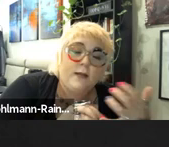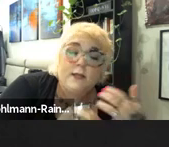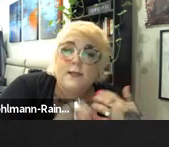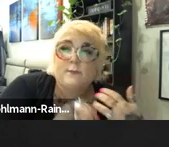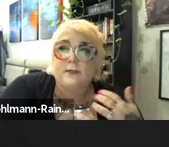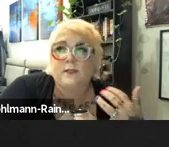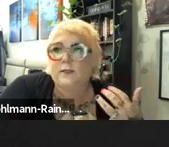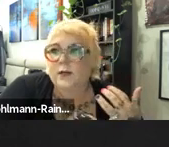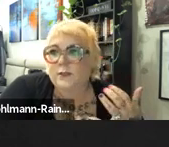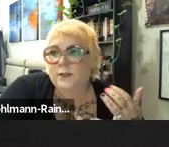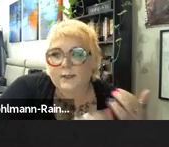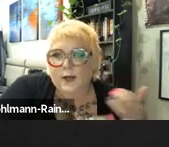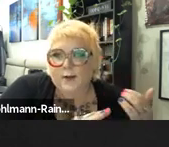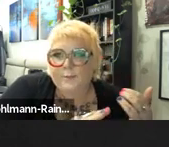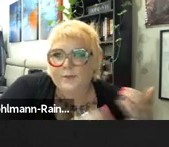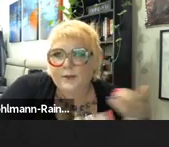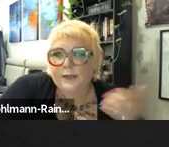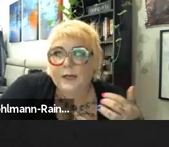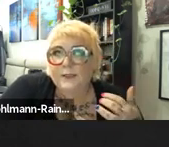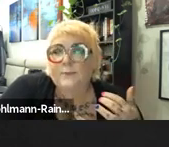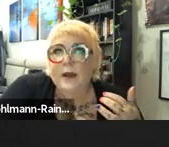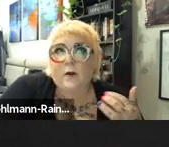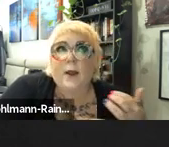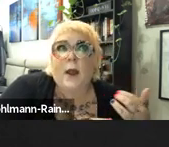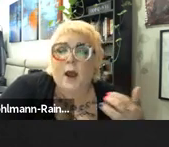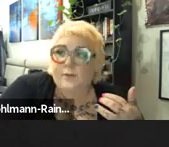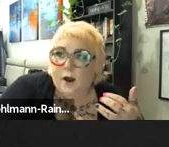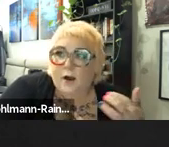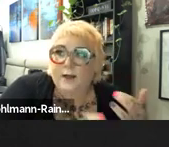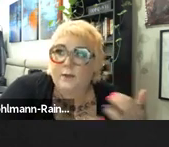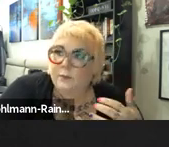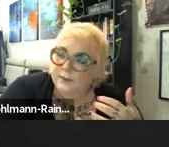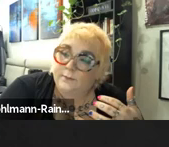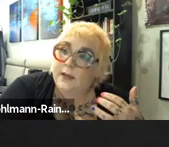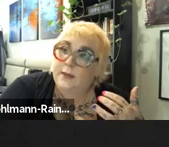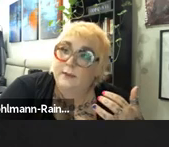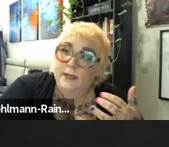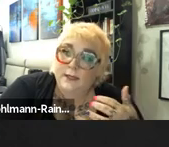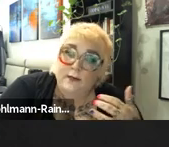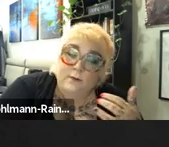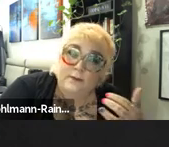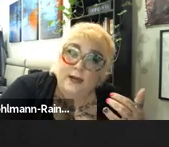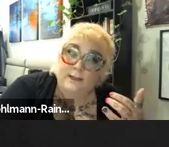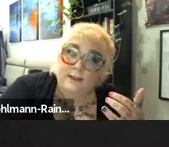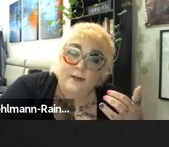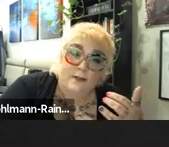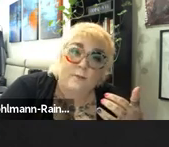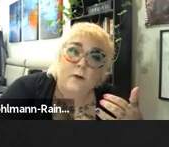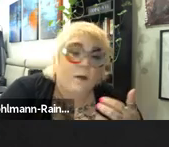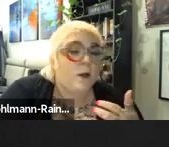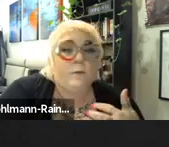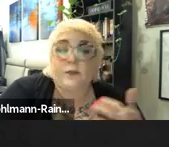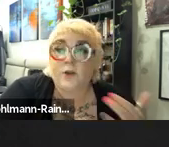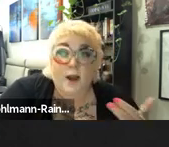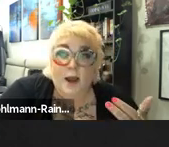really explicit destruct in um discussions about ivr and the importance of being able to continue to access peer